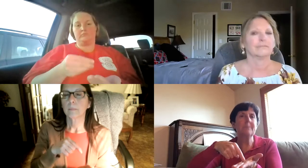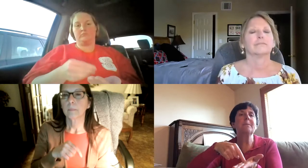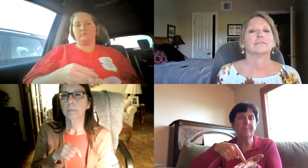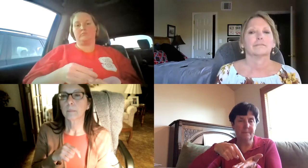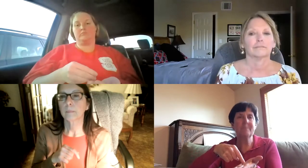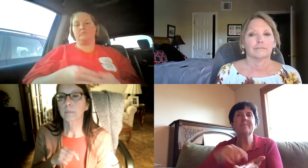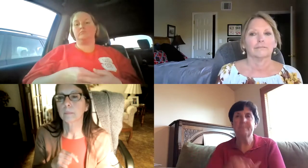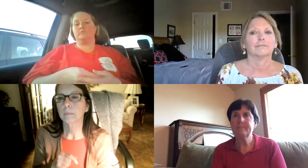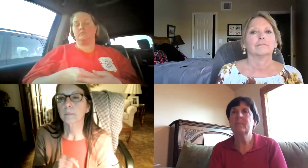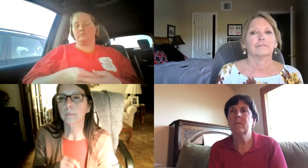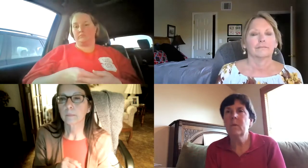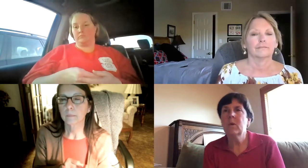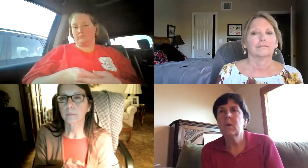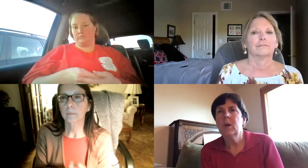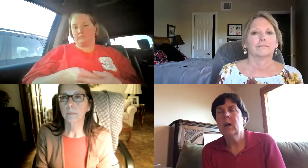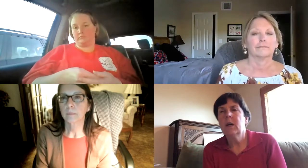right?